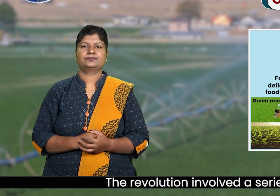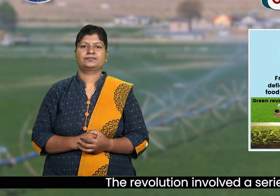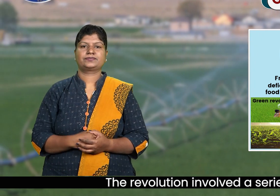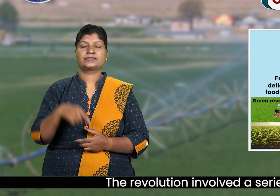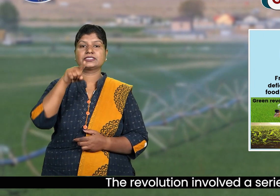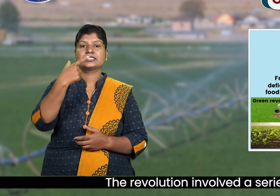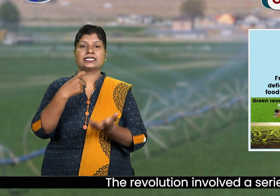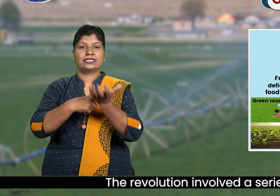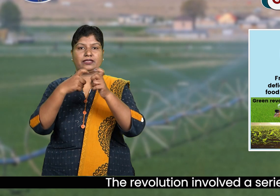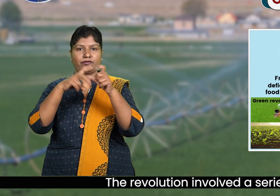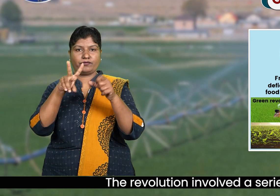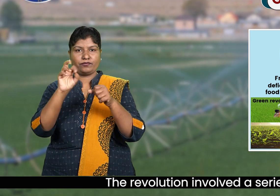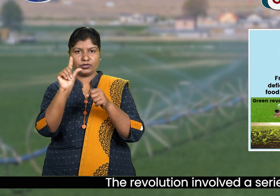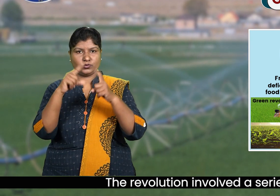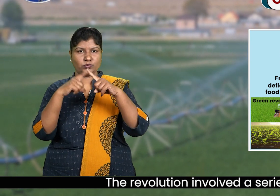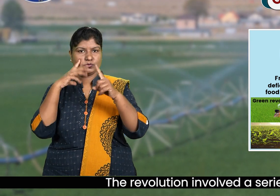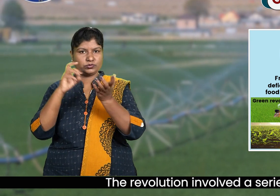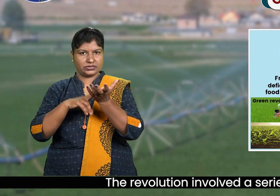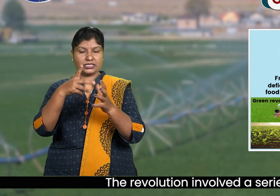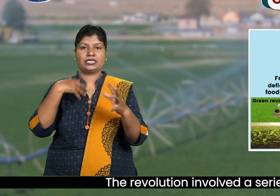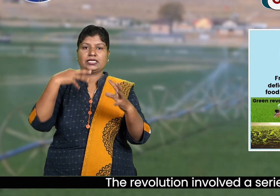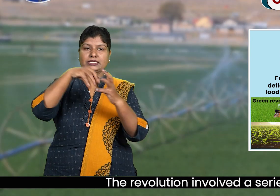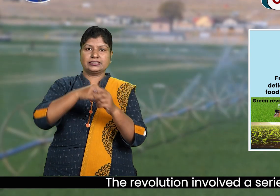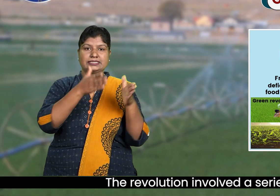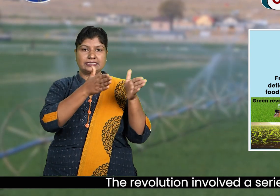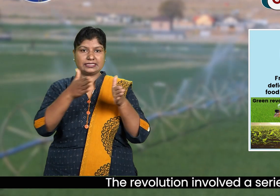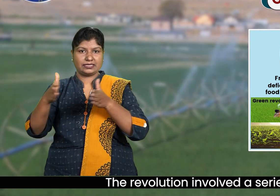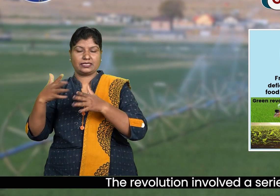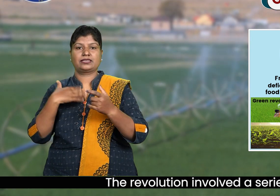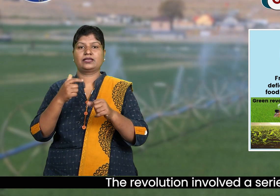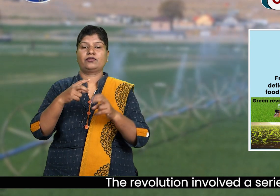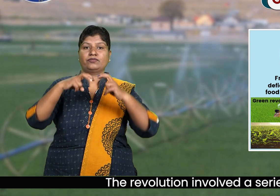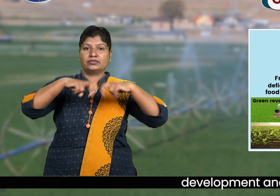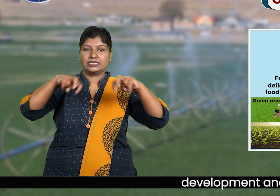The revolution involved a series of research,